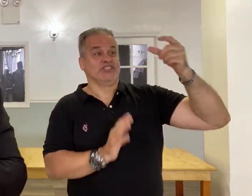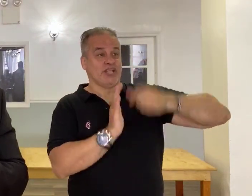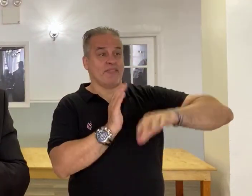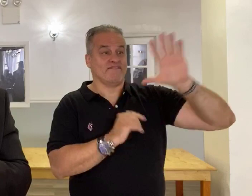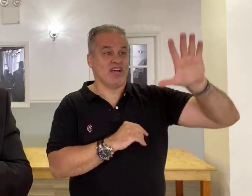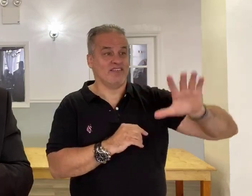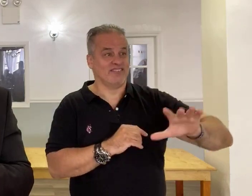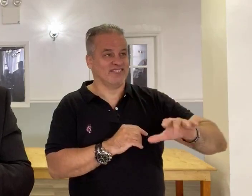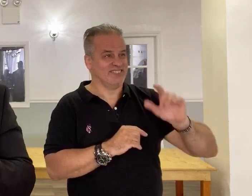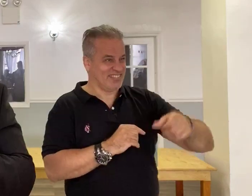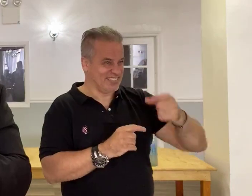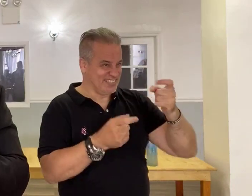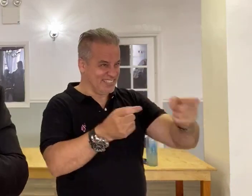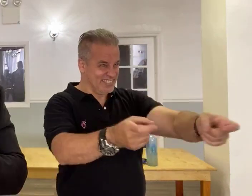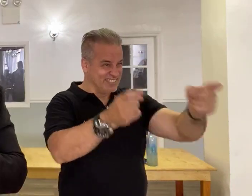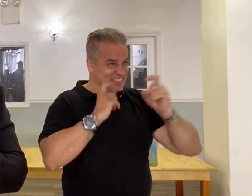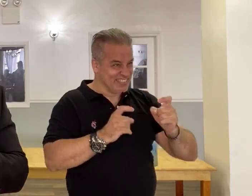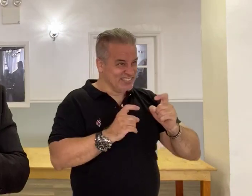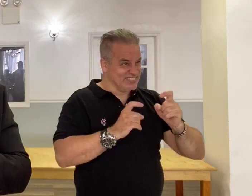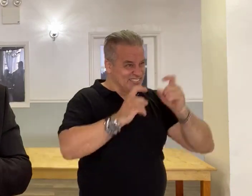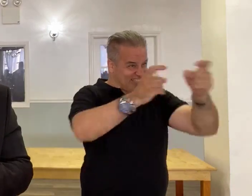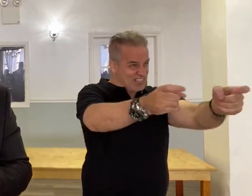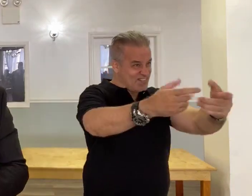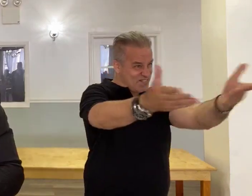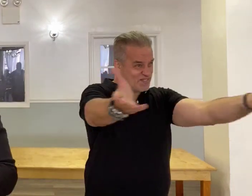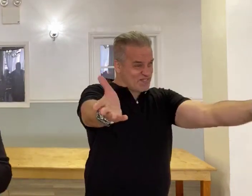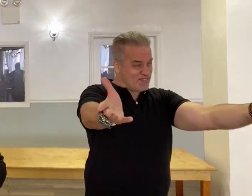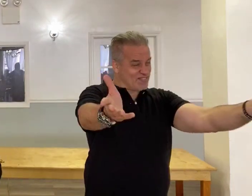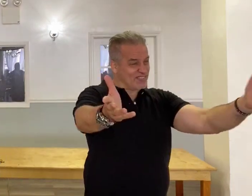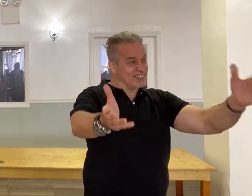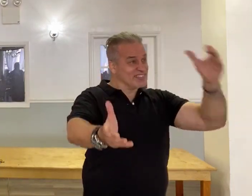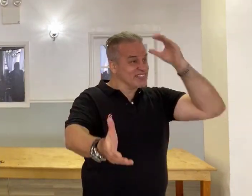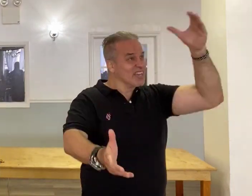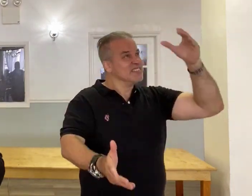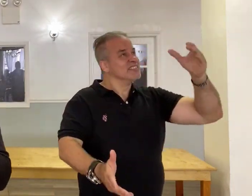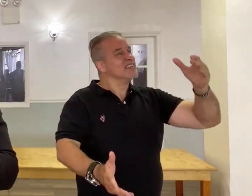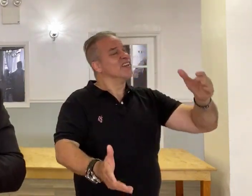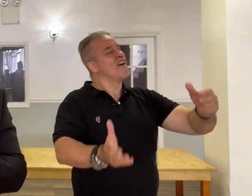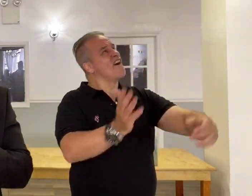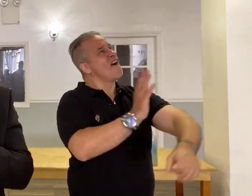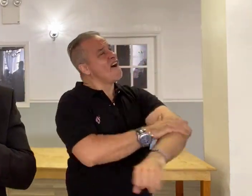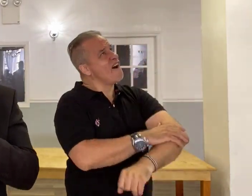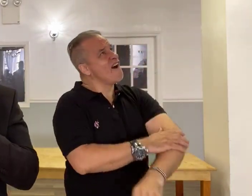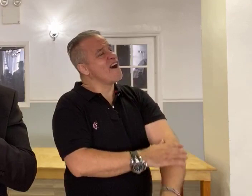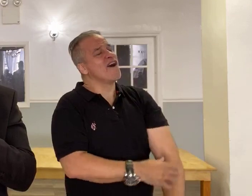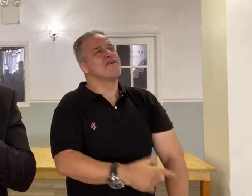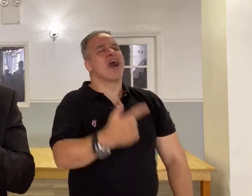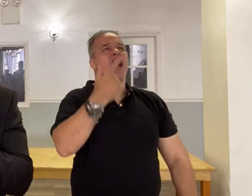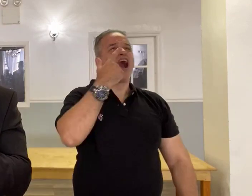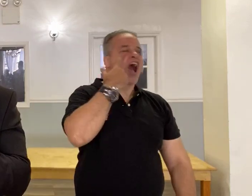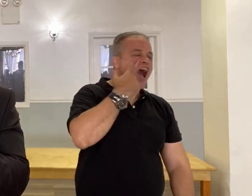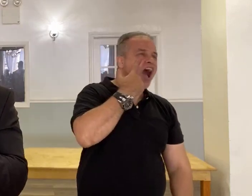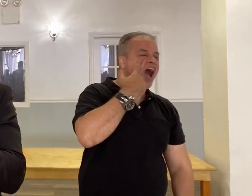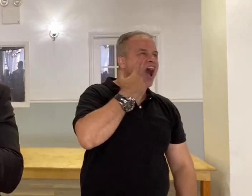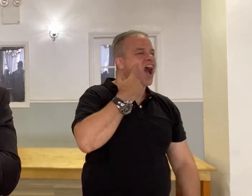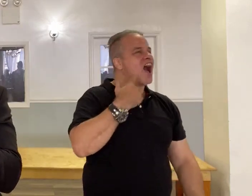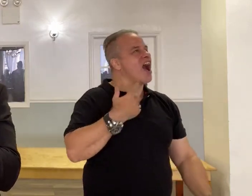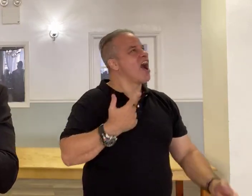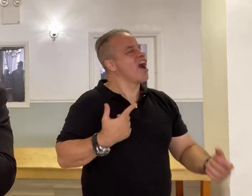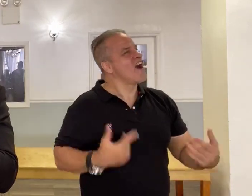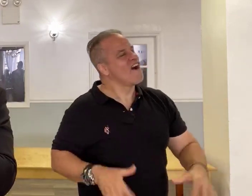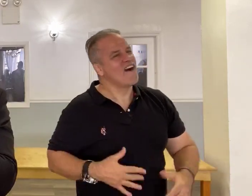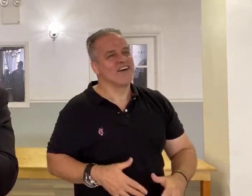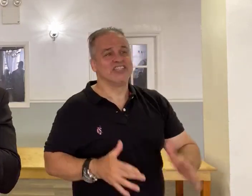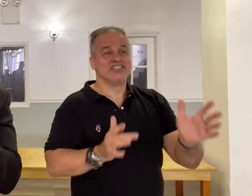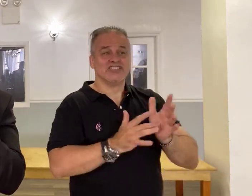the arms, the legs, the eyes. He does it again in Matthew 18. And I feel like Jesus is just so nonchalant about it. Ah,